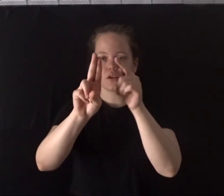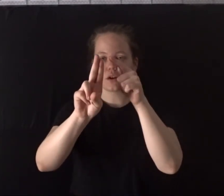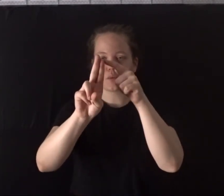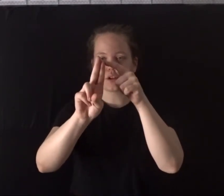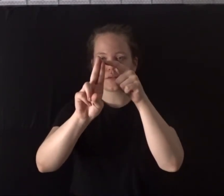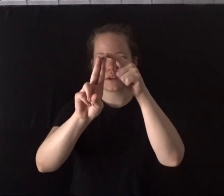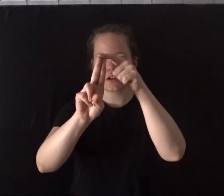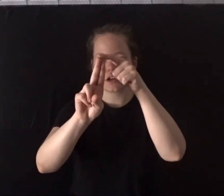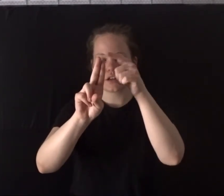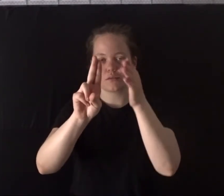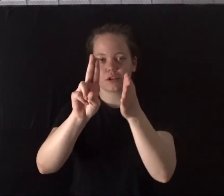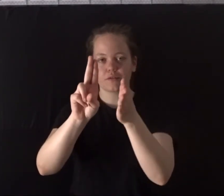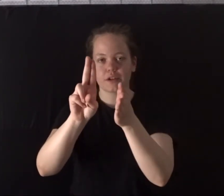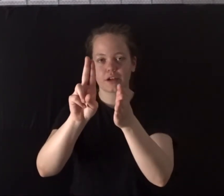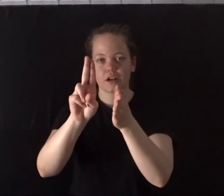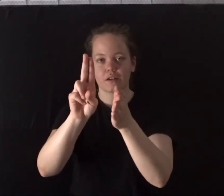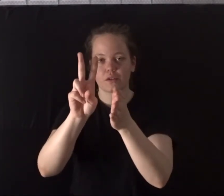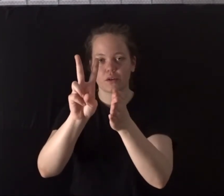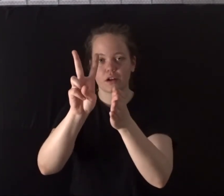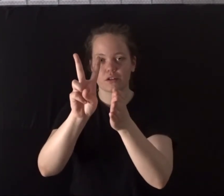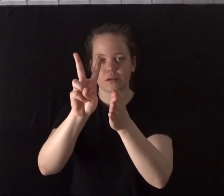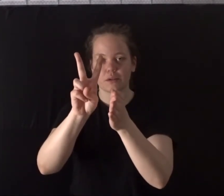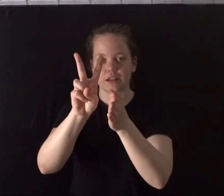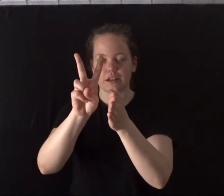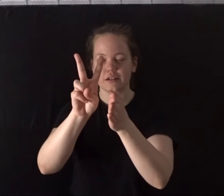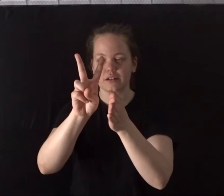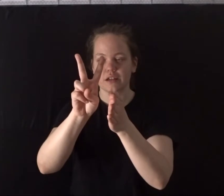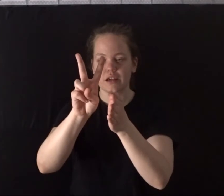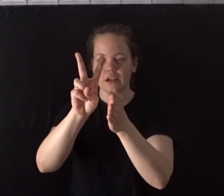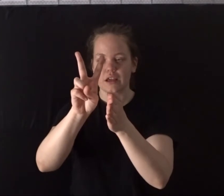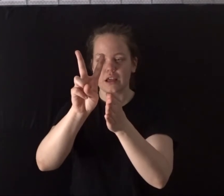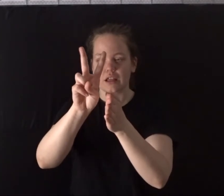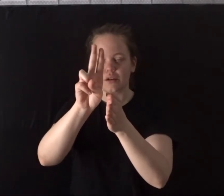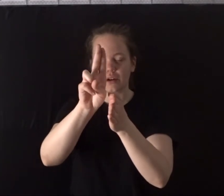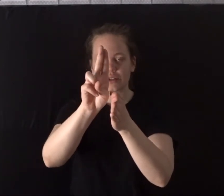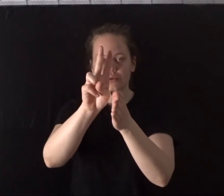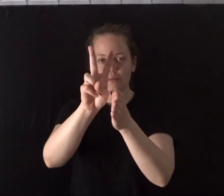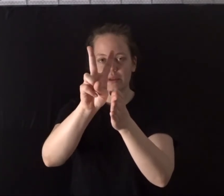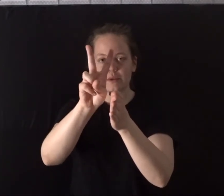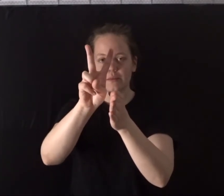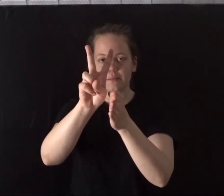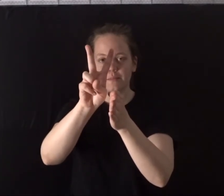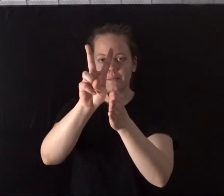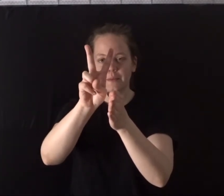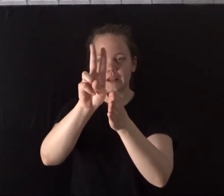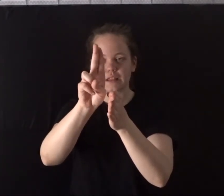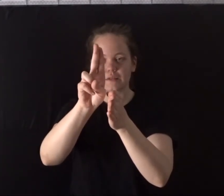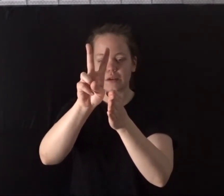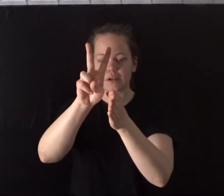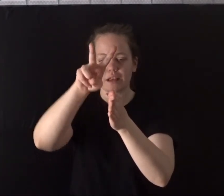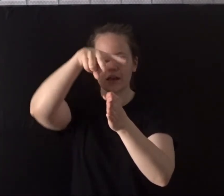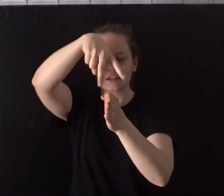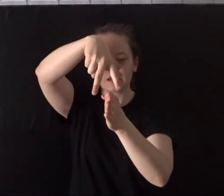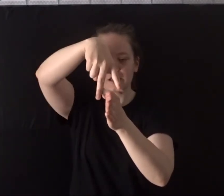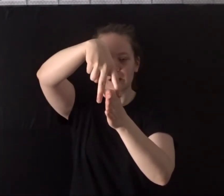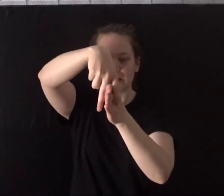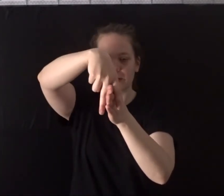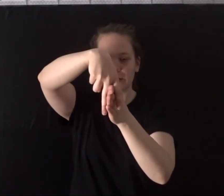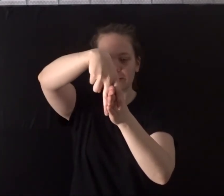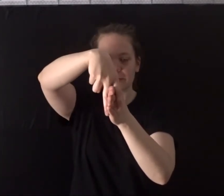your pointer finger and your middle finger of your dominant hand. And you're going to open them up as if they were legs, and you're going to put them